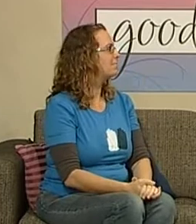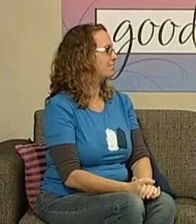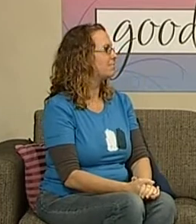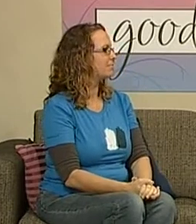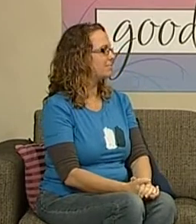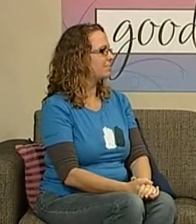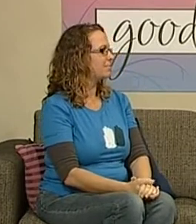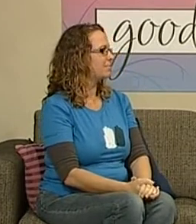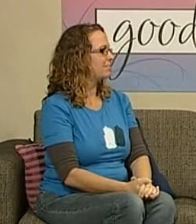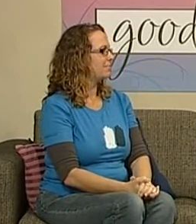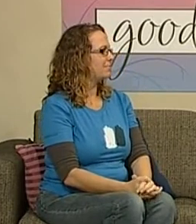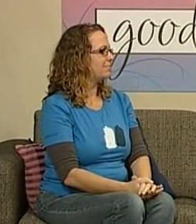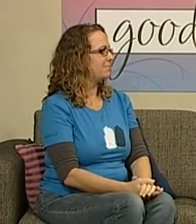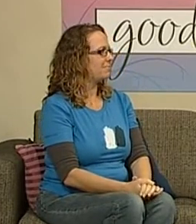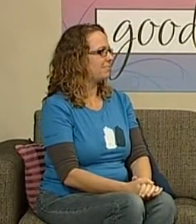then generally speaking, you can assume they haven't understood.